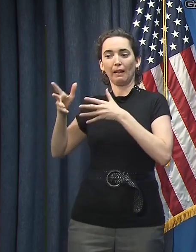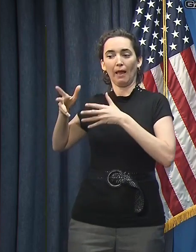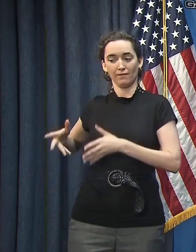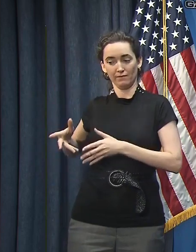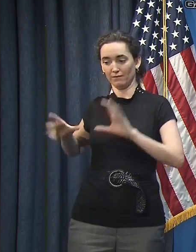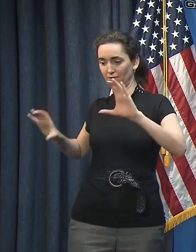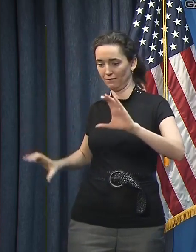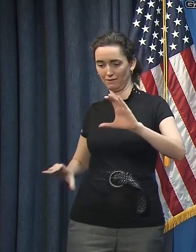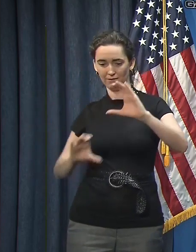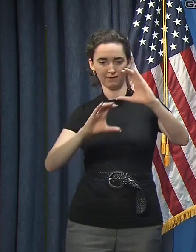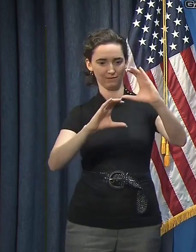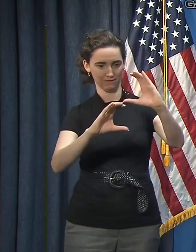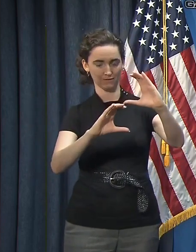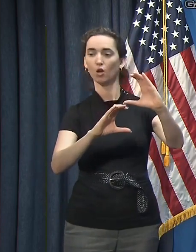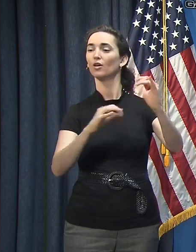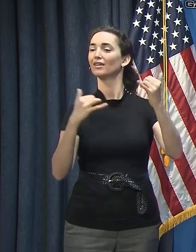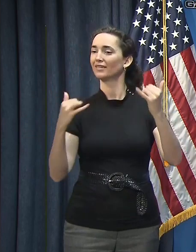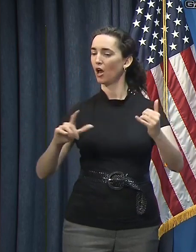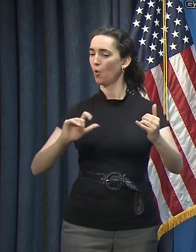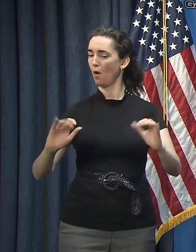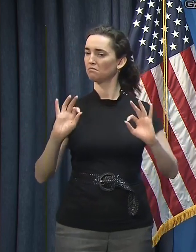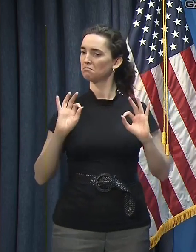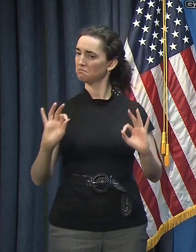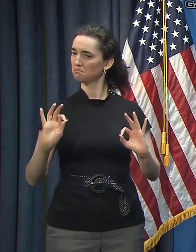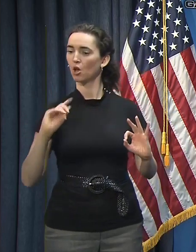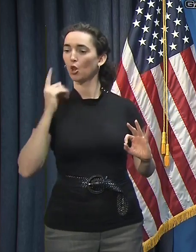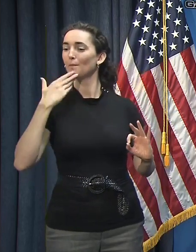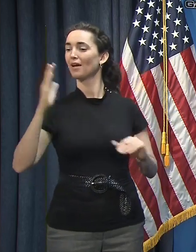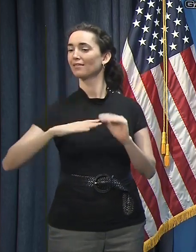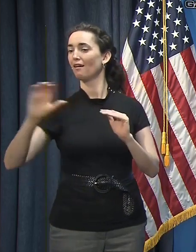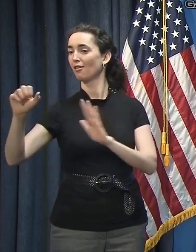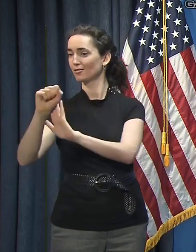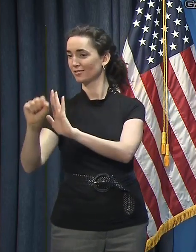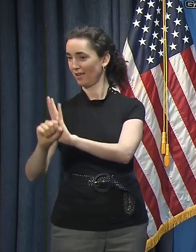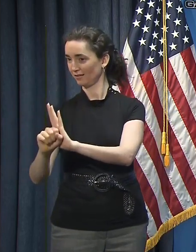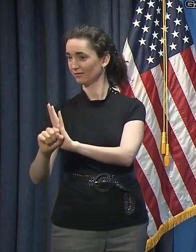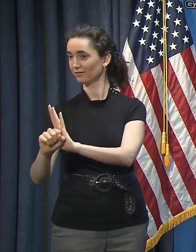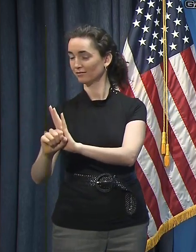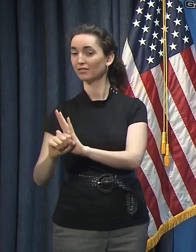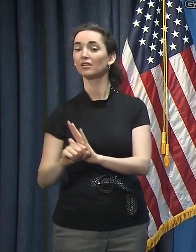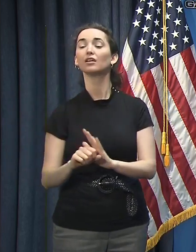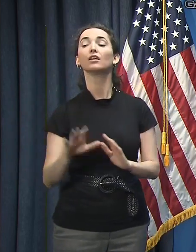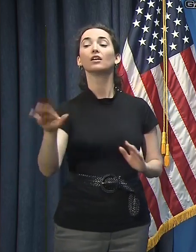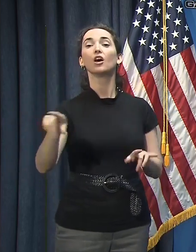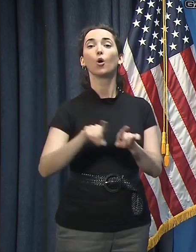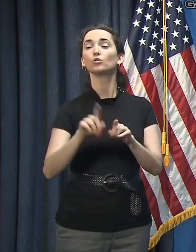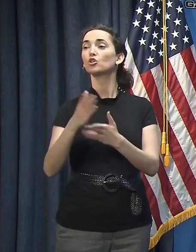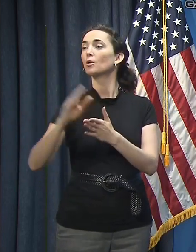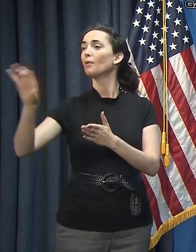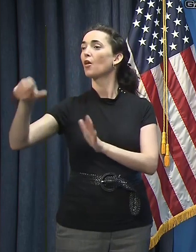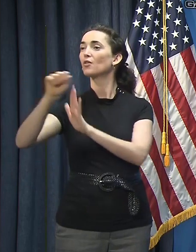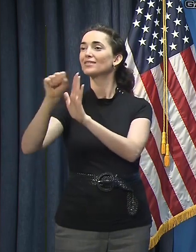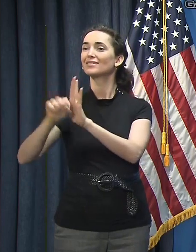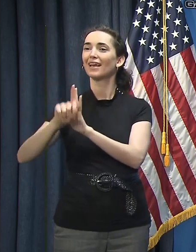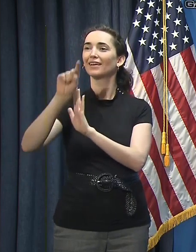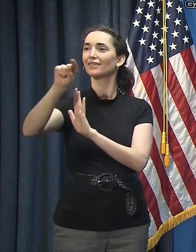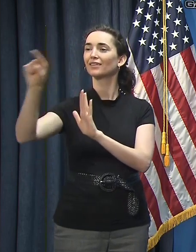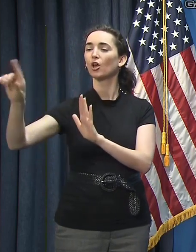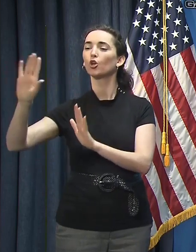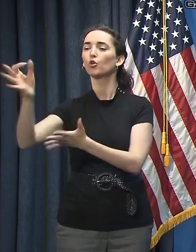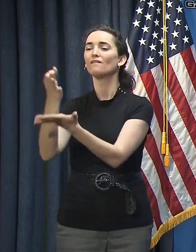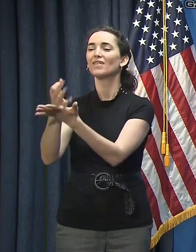put Louisiana in a much better position than other states. And then the other states have some of them have different